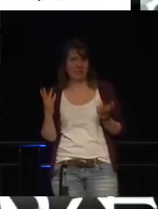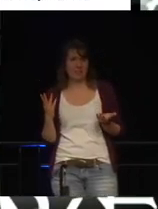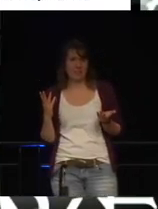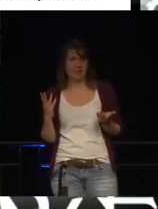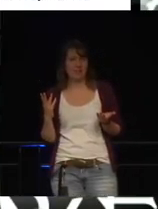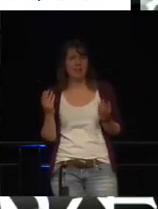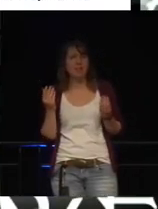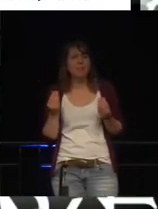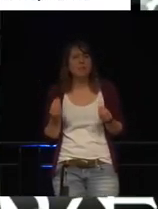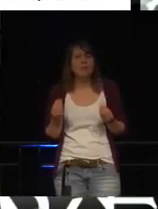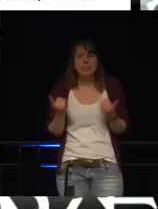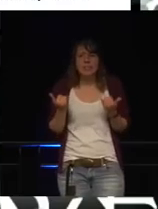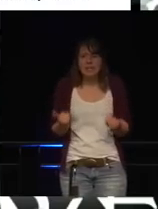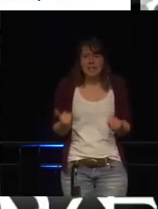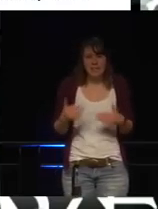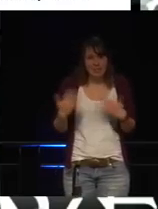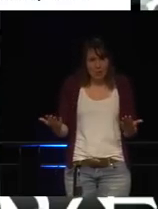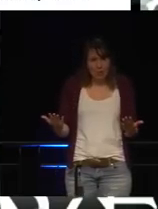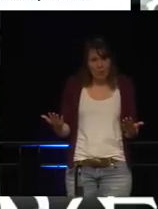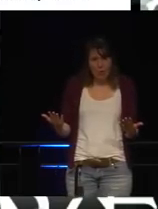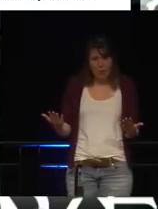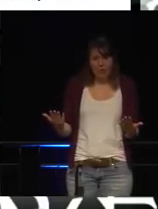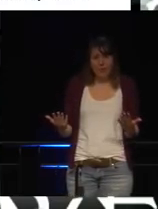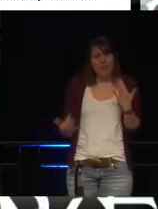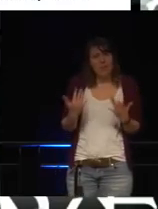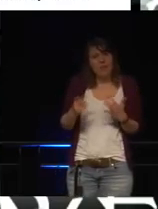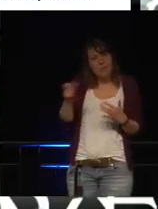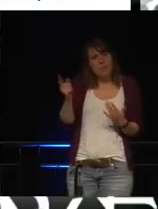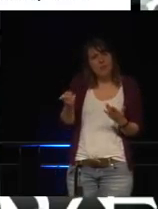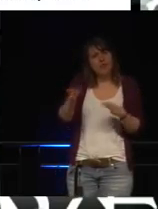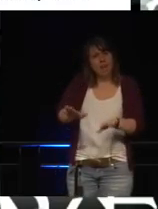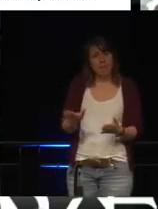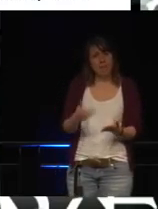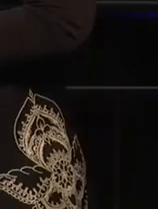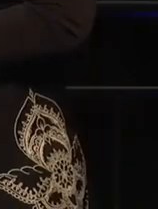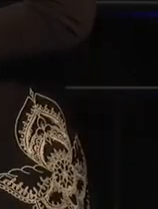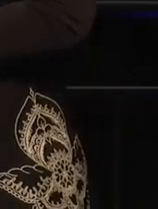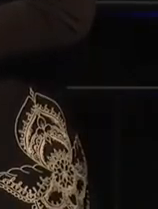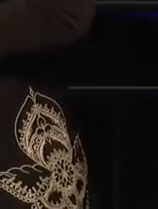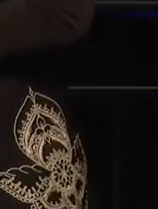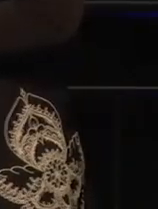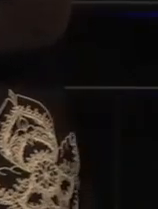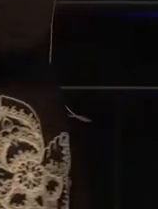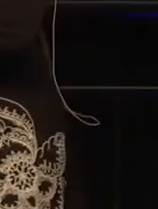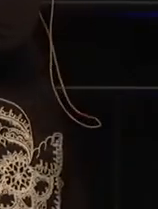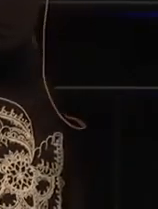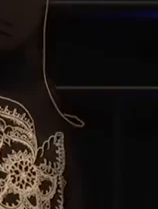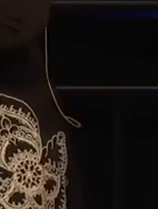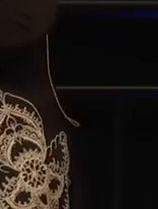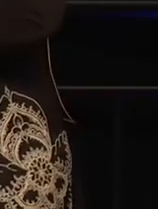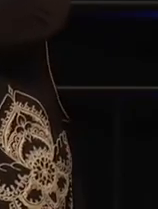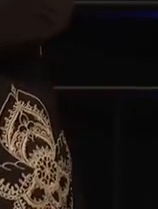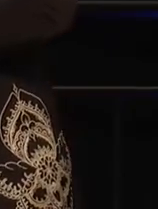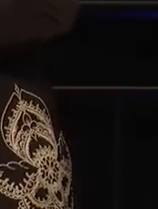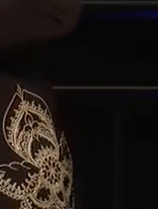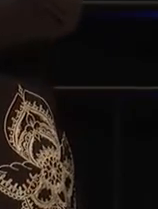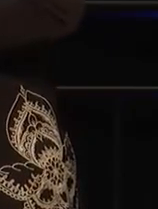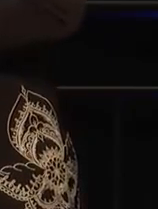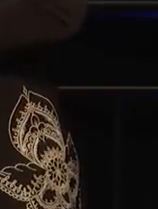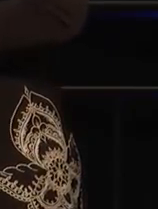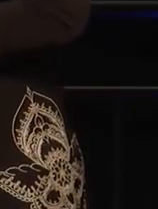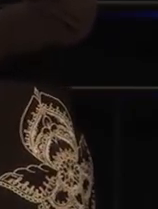So, I'm coming to the end of my talk now. And to the topic, back to the Internet of